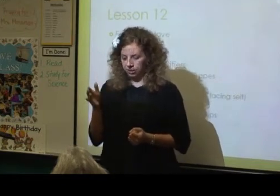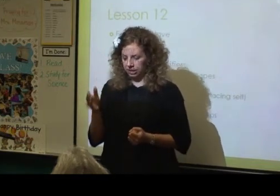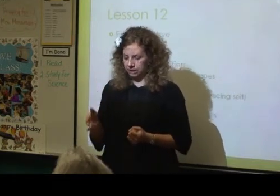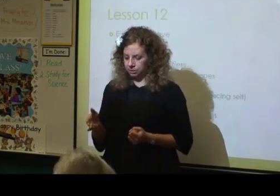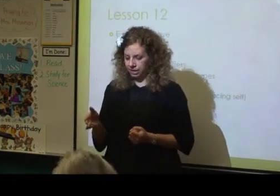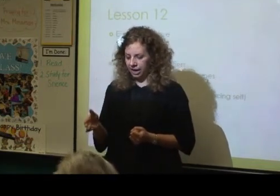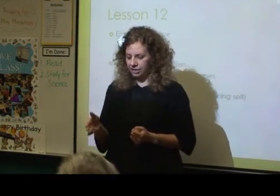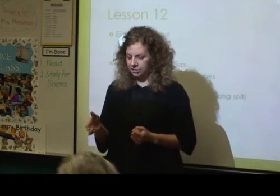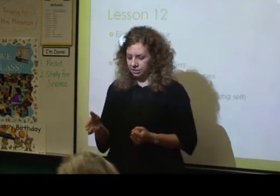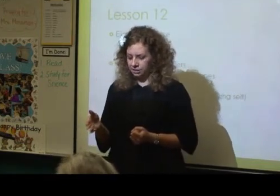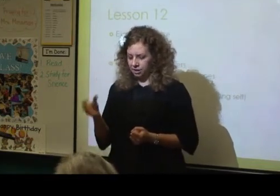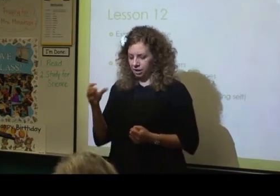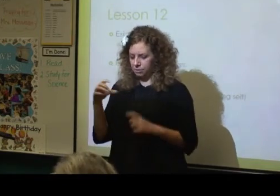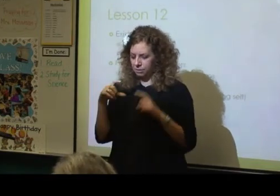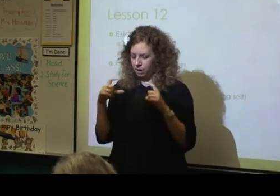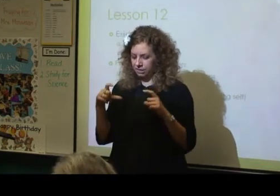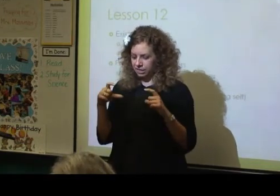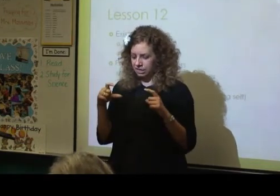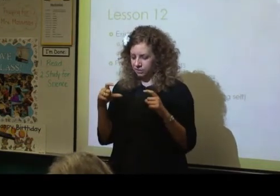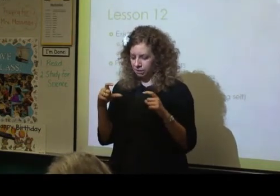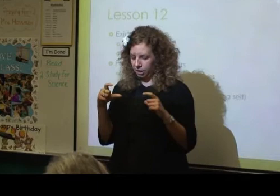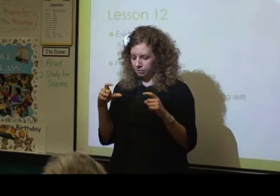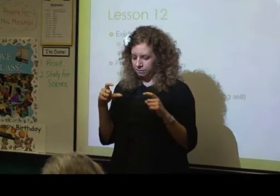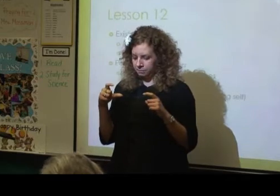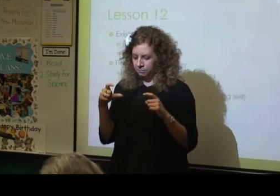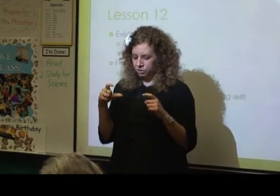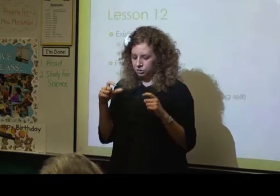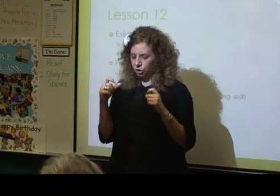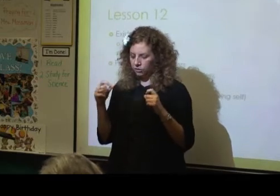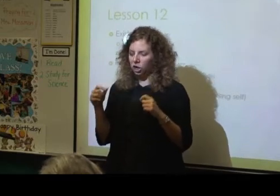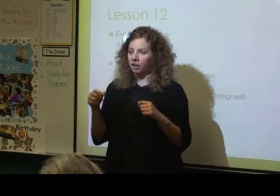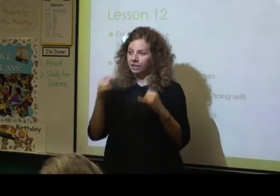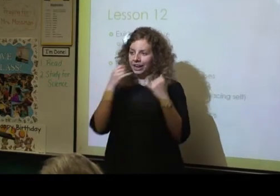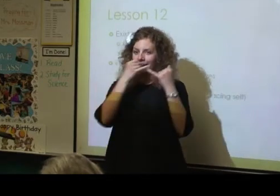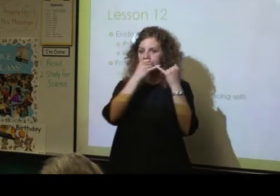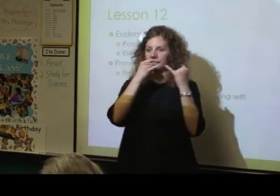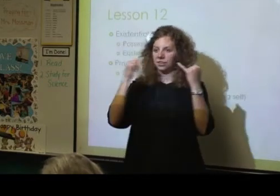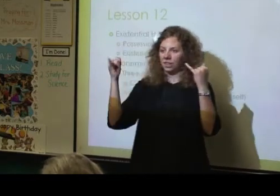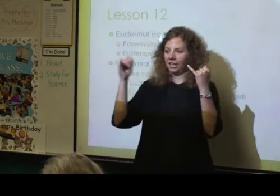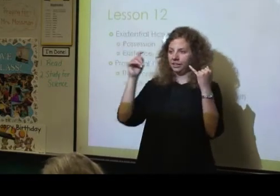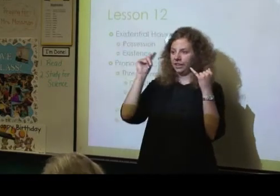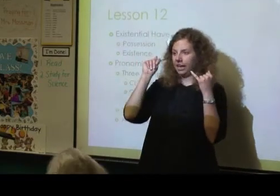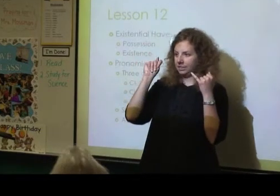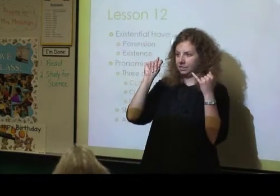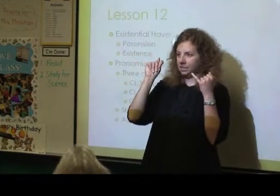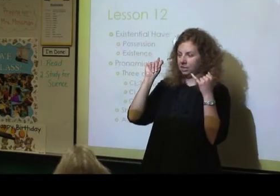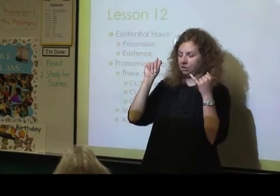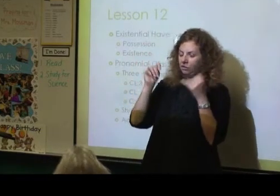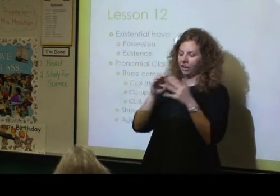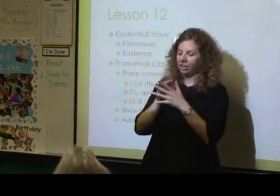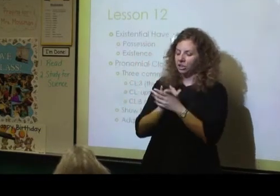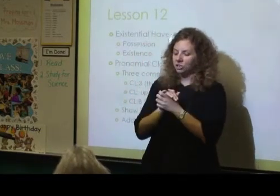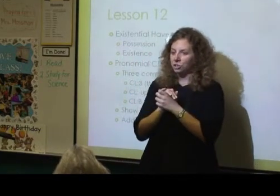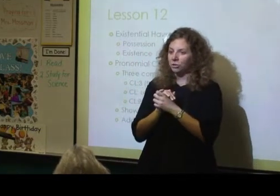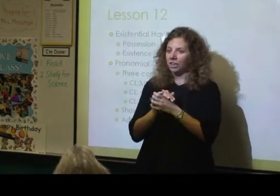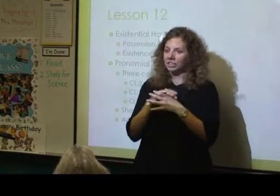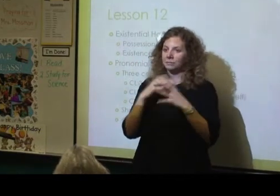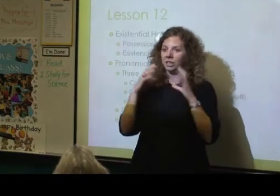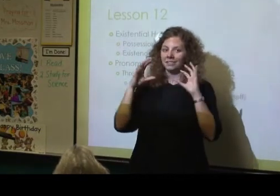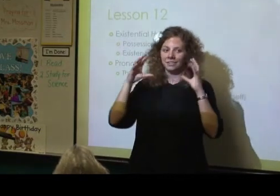the example that has in box A at the very bottom. So over car, then it has like the line and it has a T over it. So that's implying that